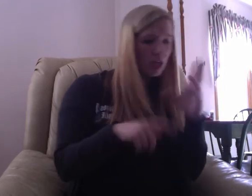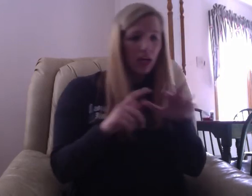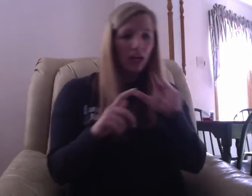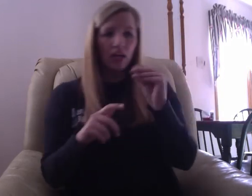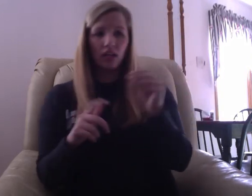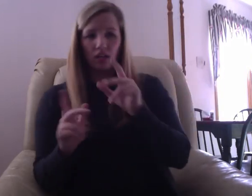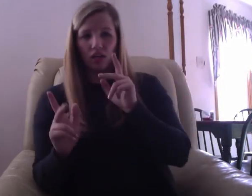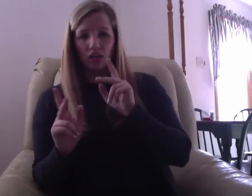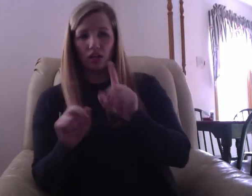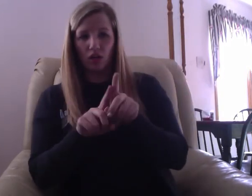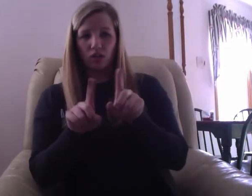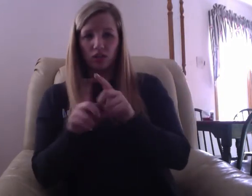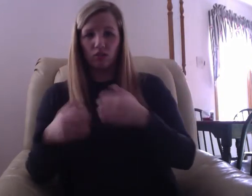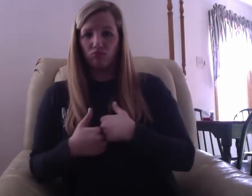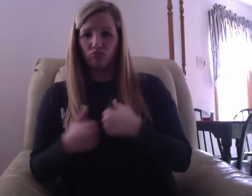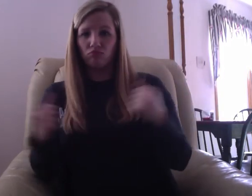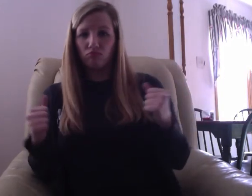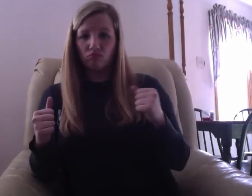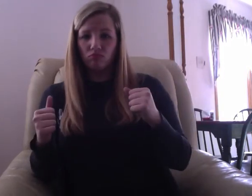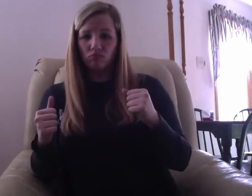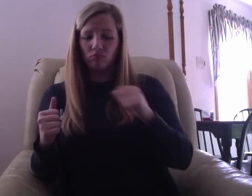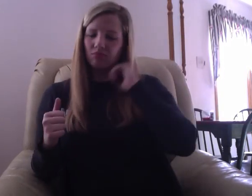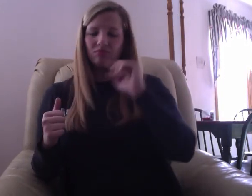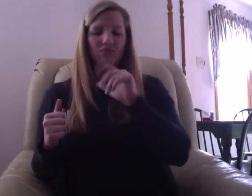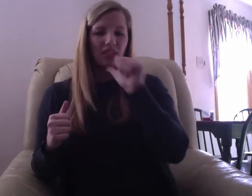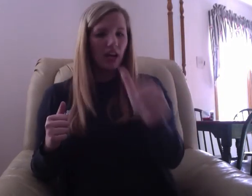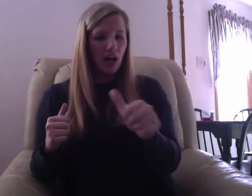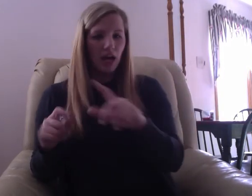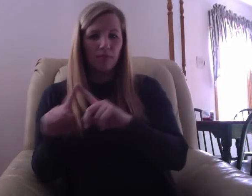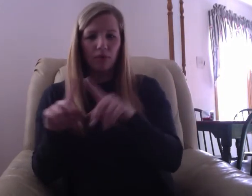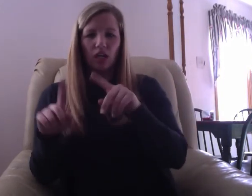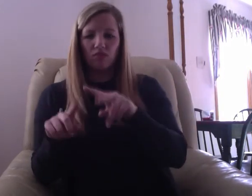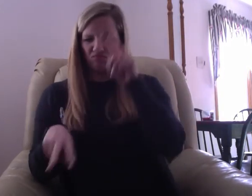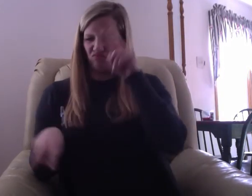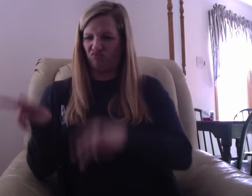and more people coming out against homosexuality or those who are transitioning.